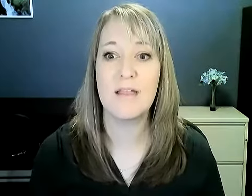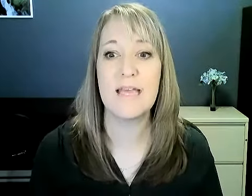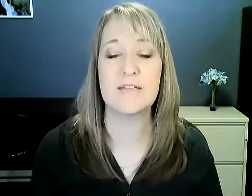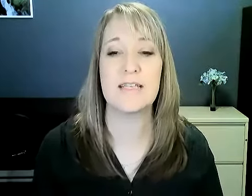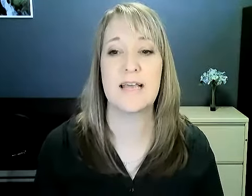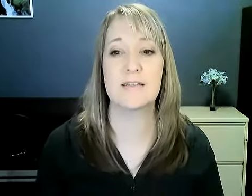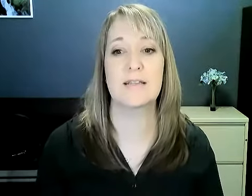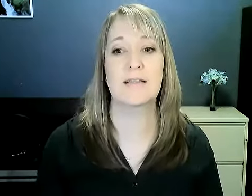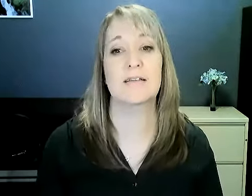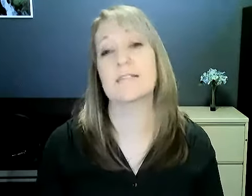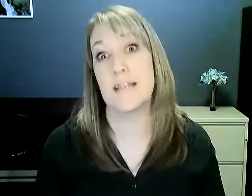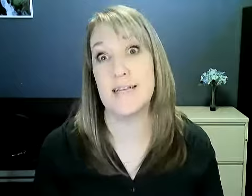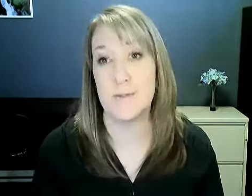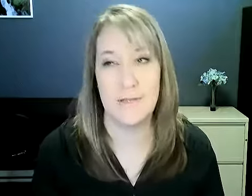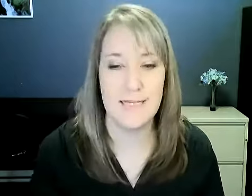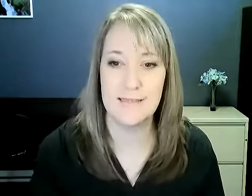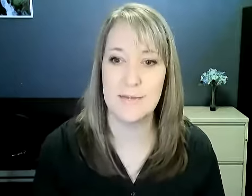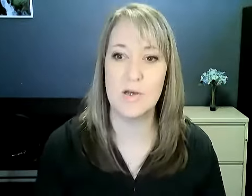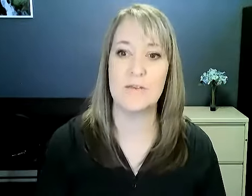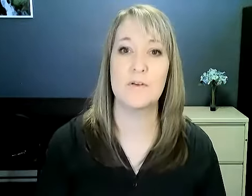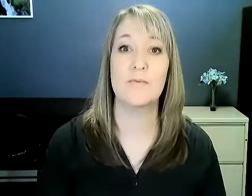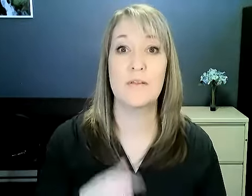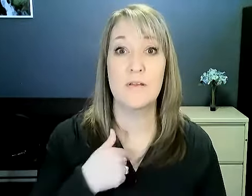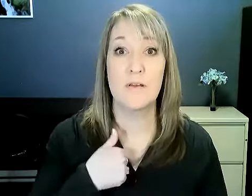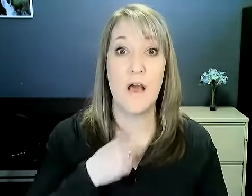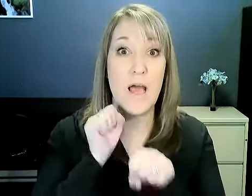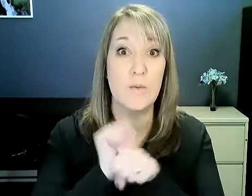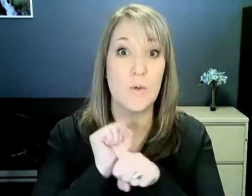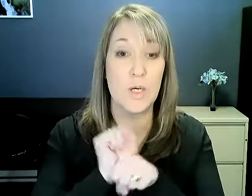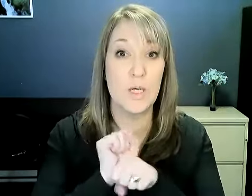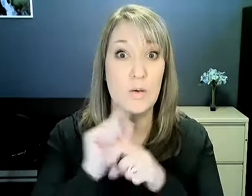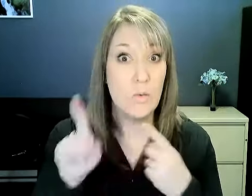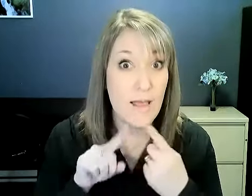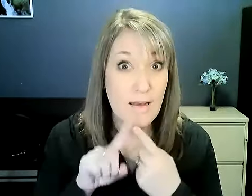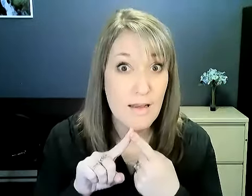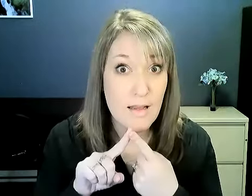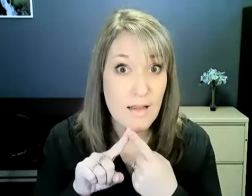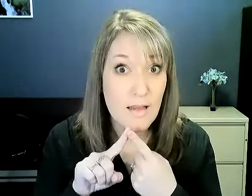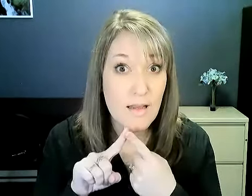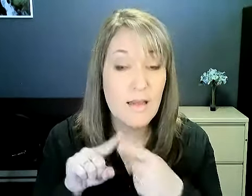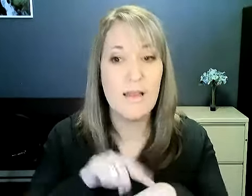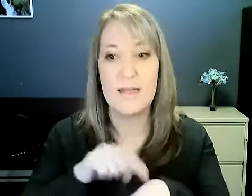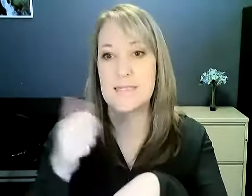Okay, here's the next, the last one, the last example I'll give you. I work when? 10